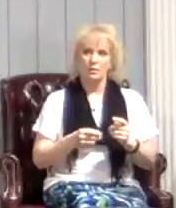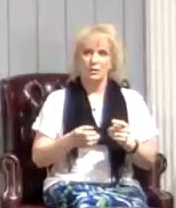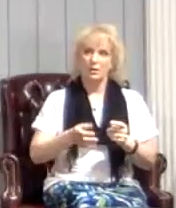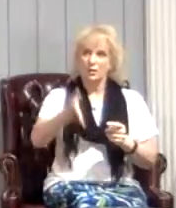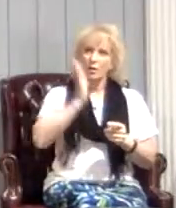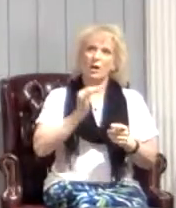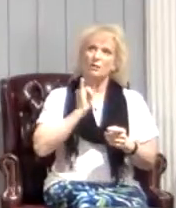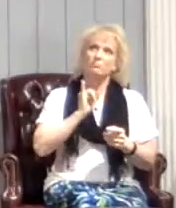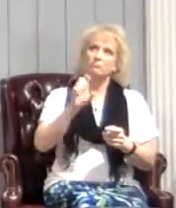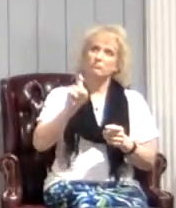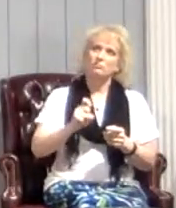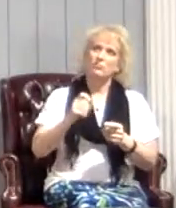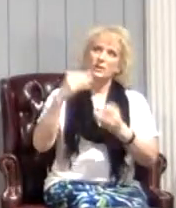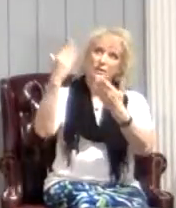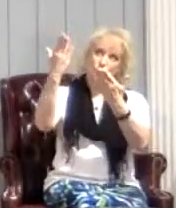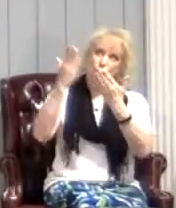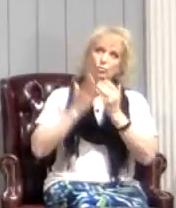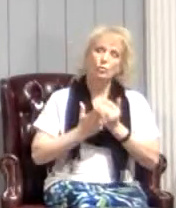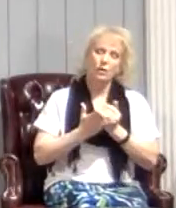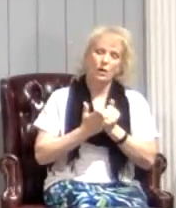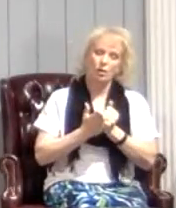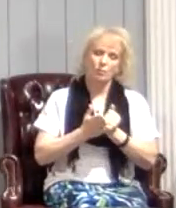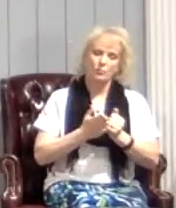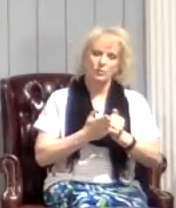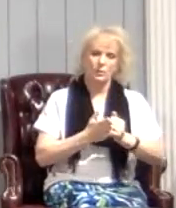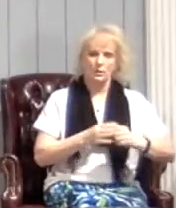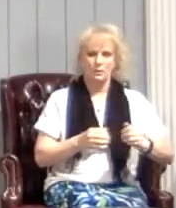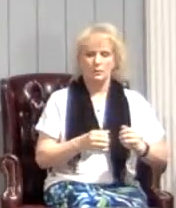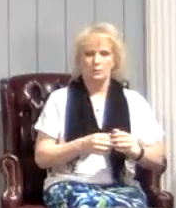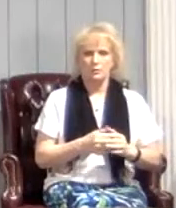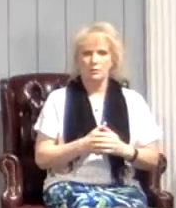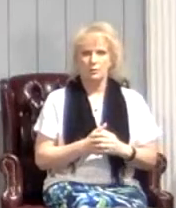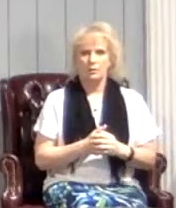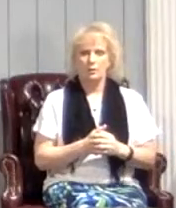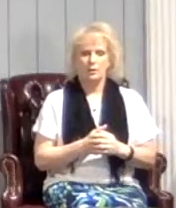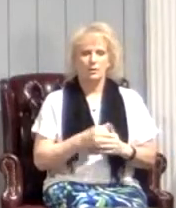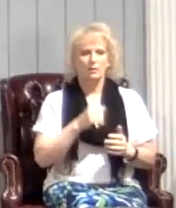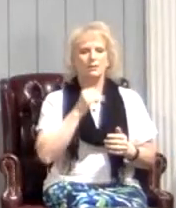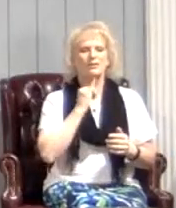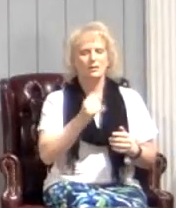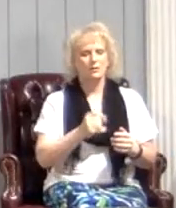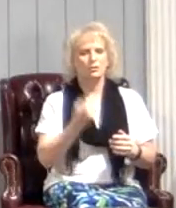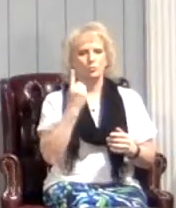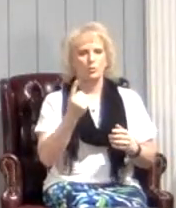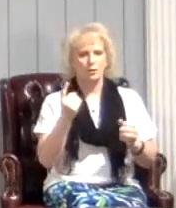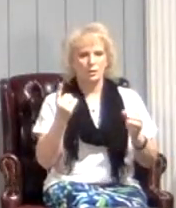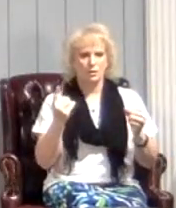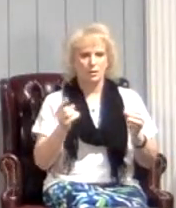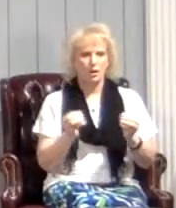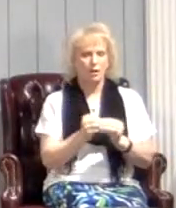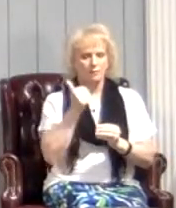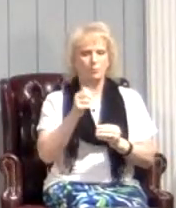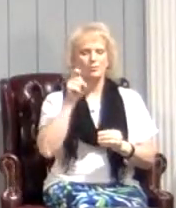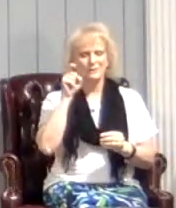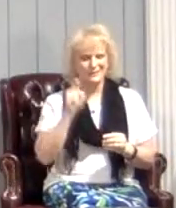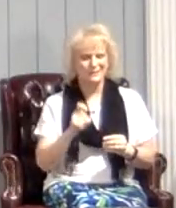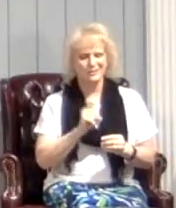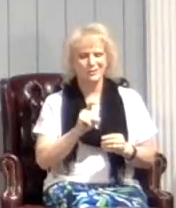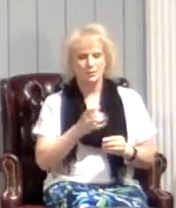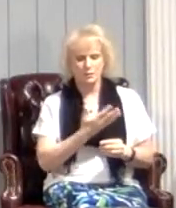is useless. In my estimation, this is one of the most necessary things that I see in modern Christianity.